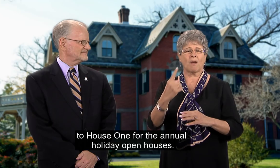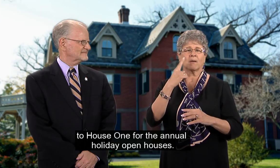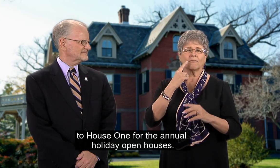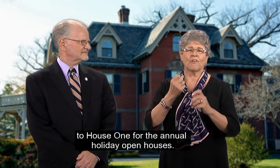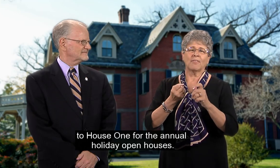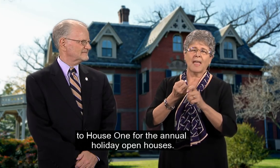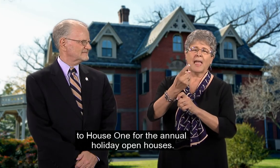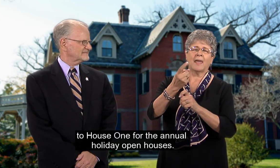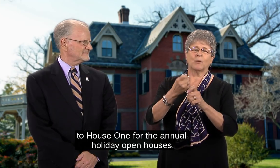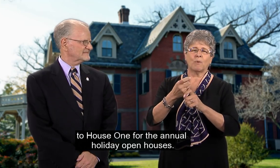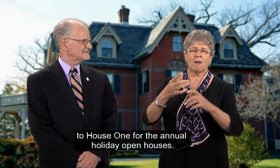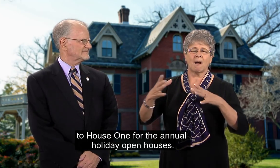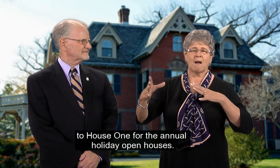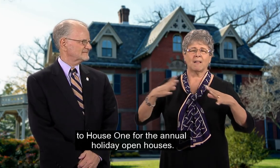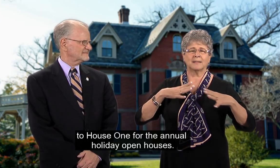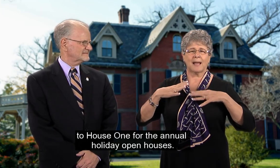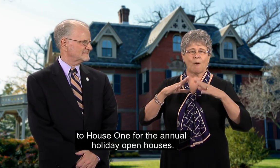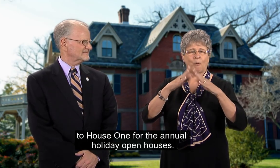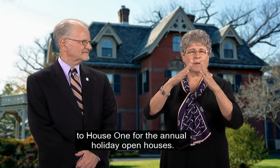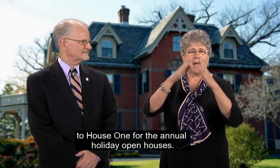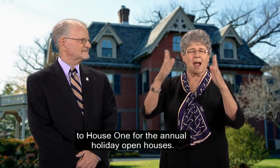for the annual holiday open houses.